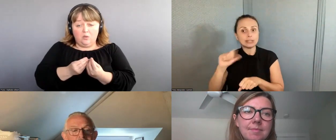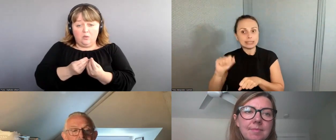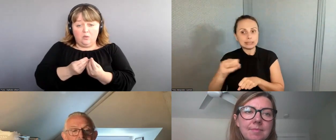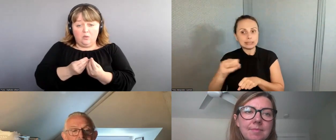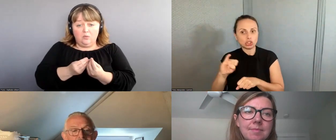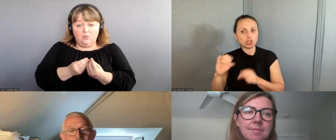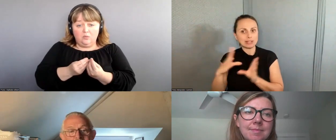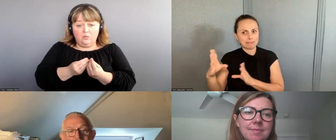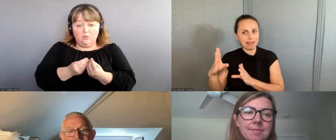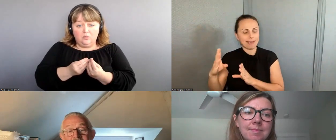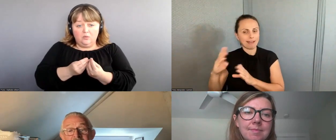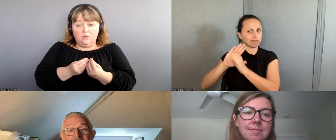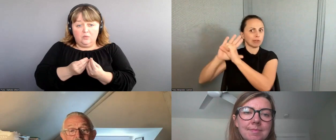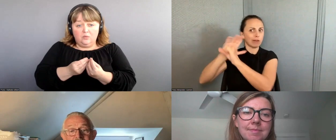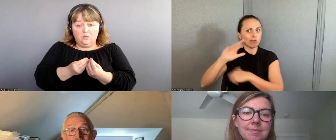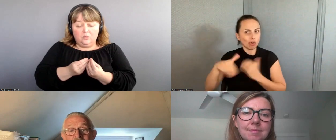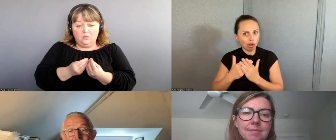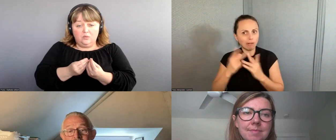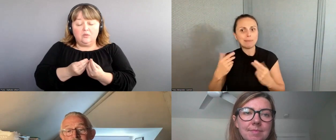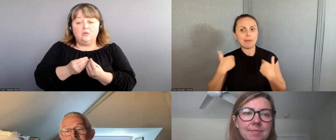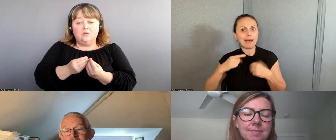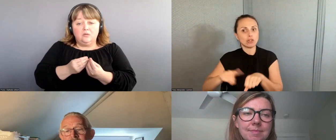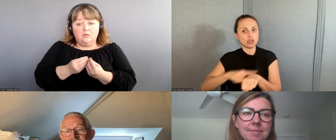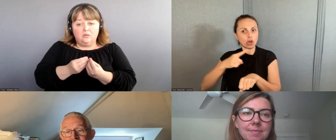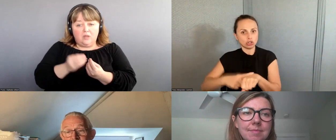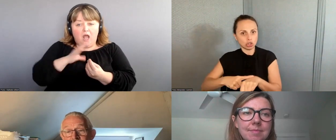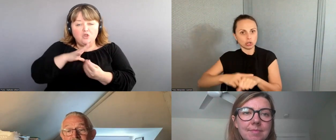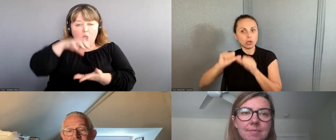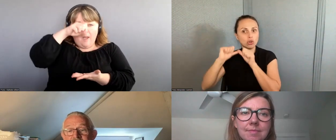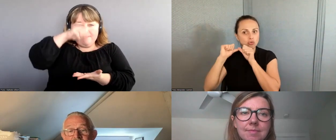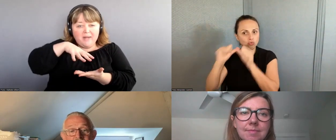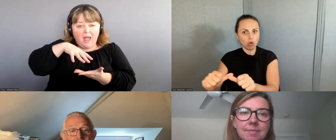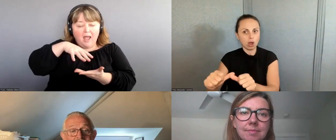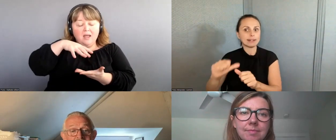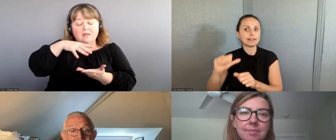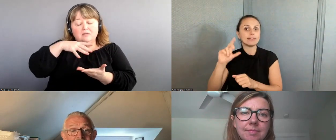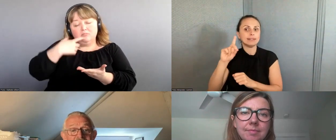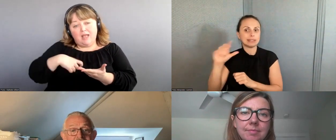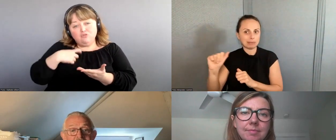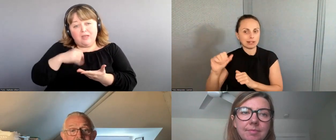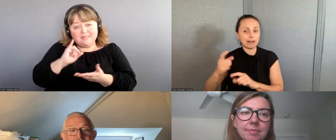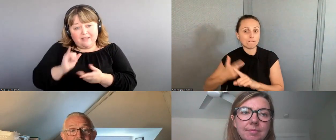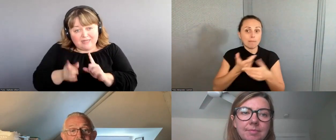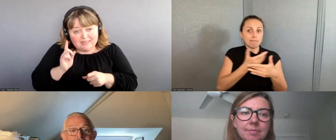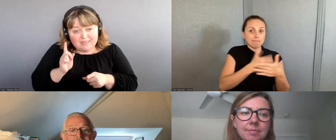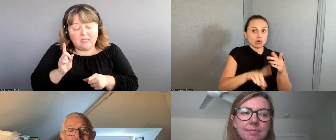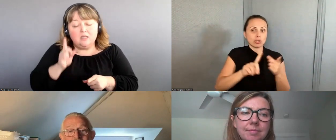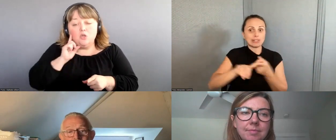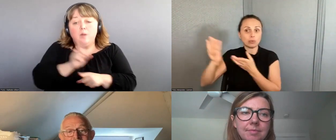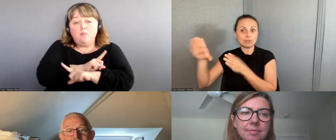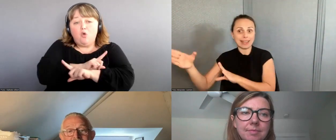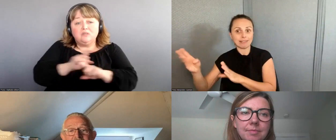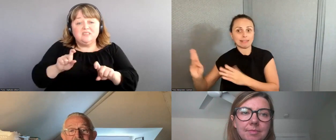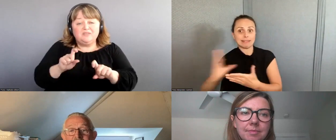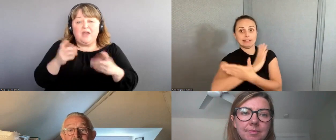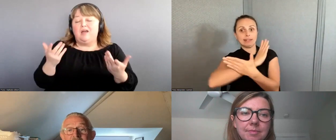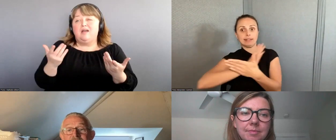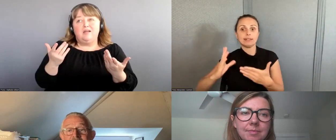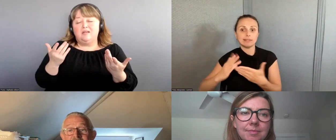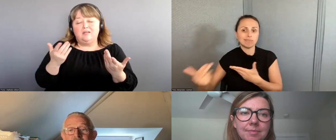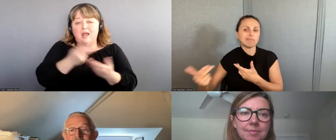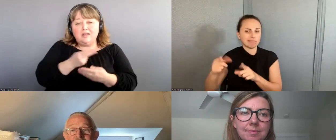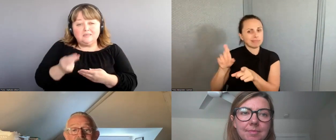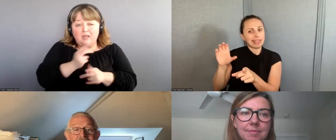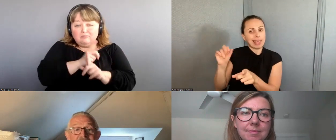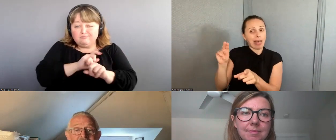plan for all people living with long-term and chronic disabilities from cradle to grave. I am joined by Catherine